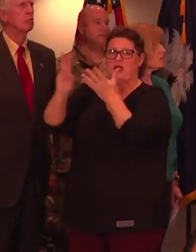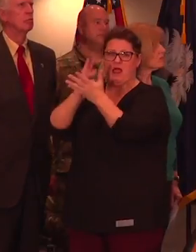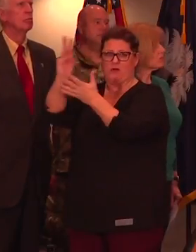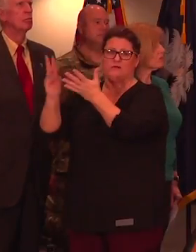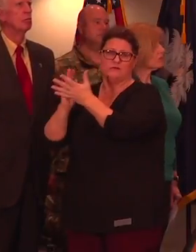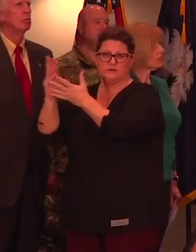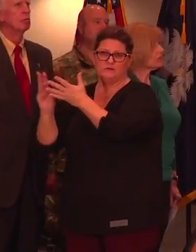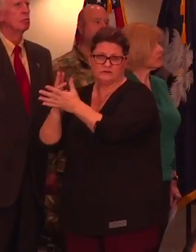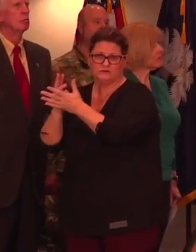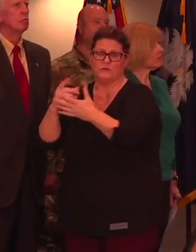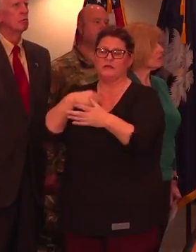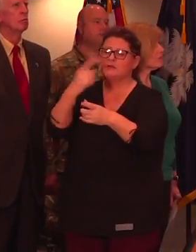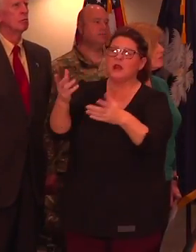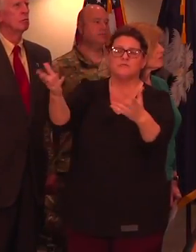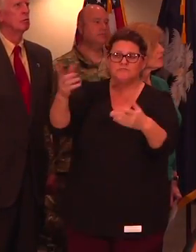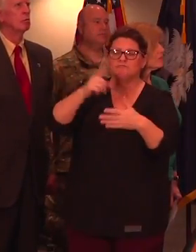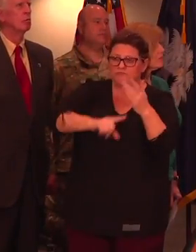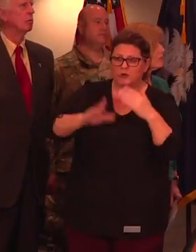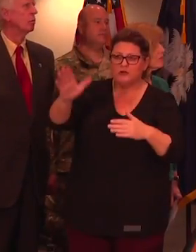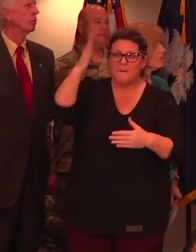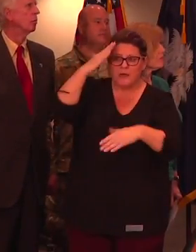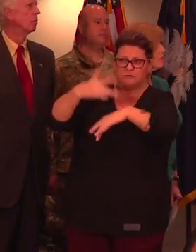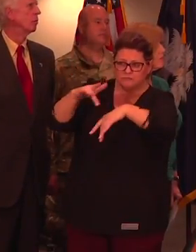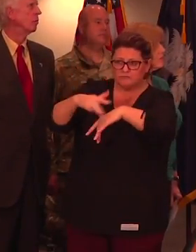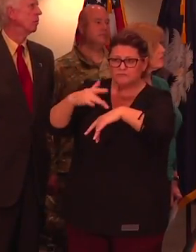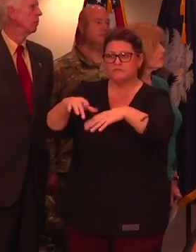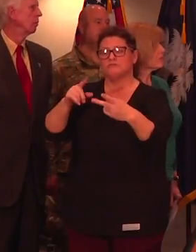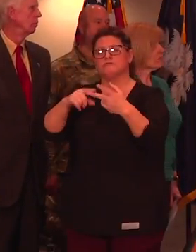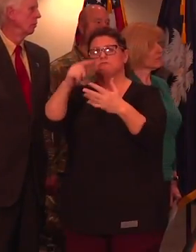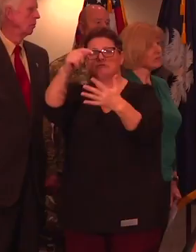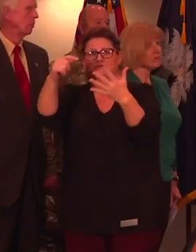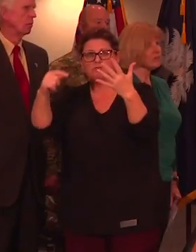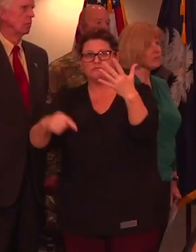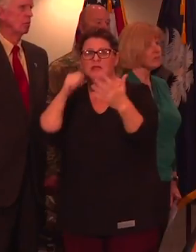for hospitals to give us their status on hospital beds.